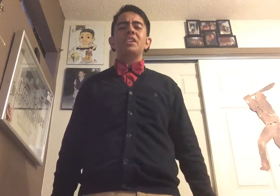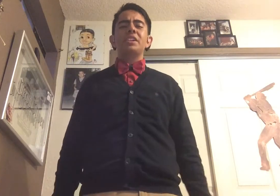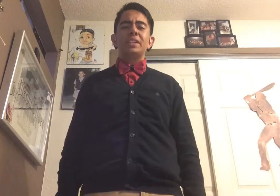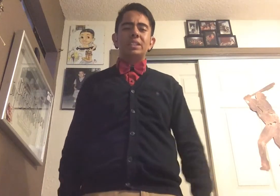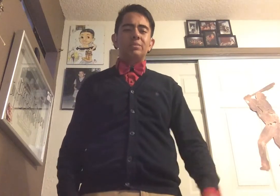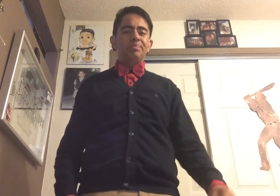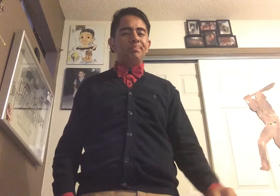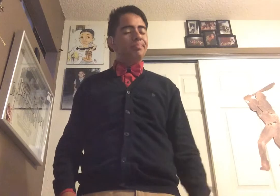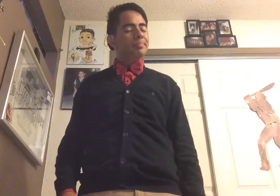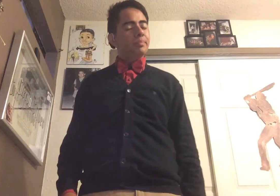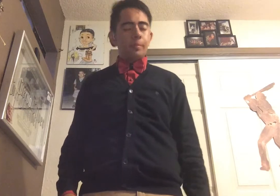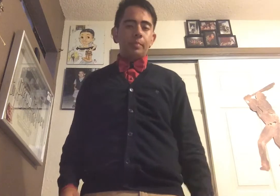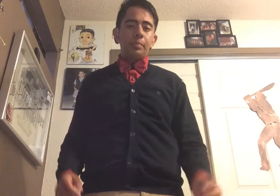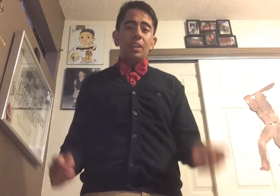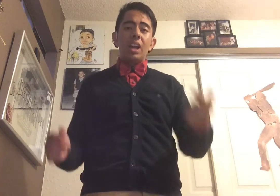good.